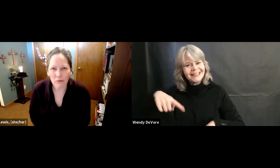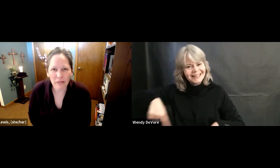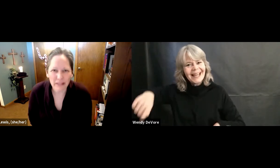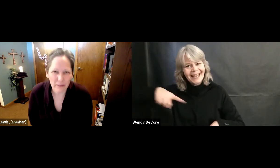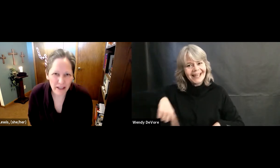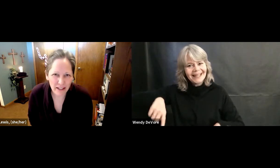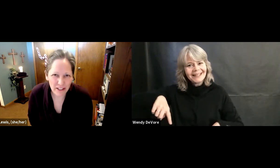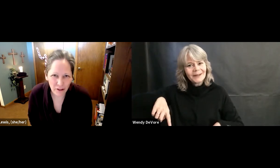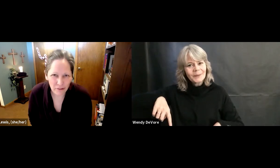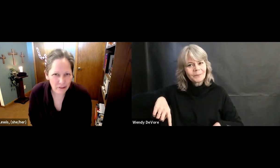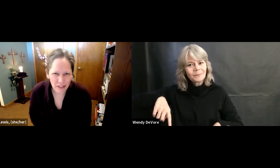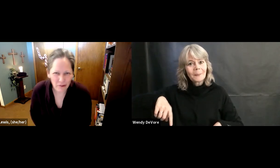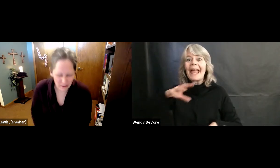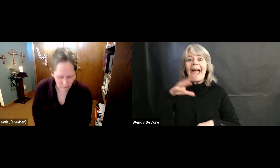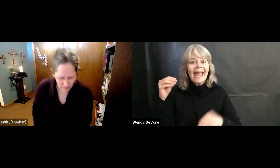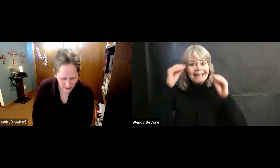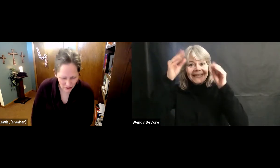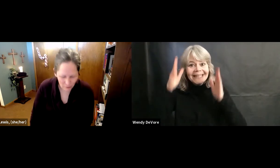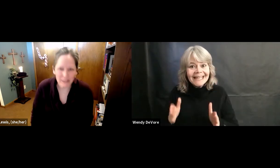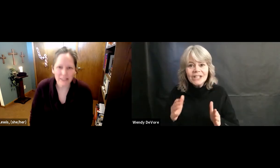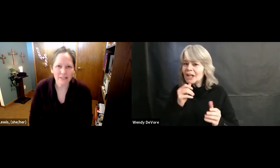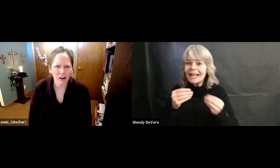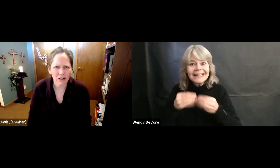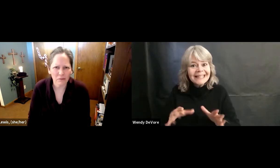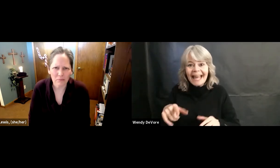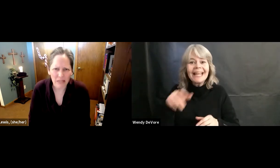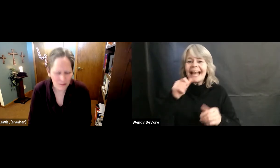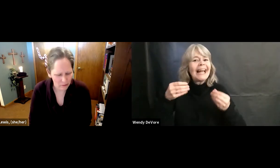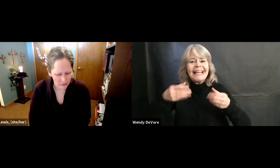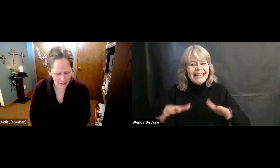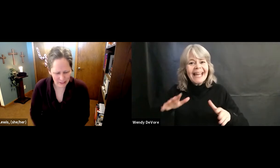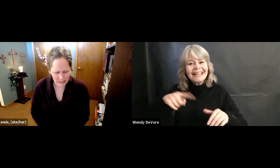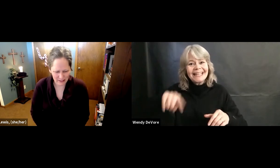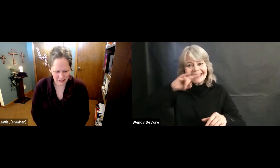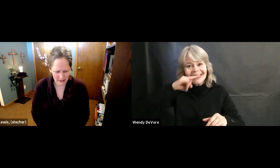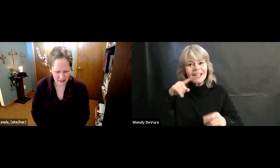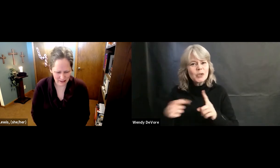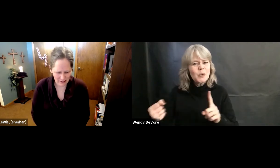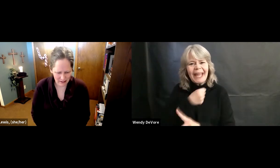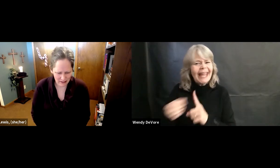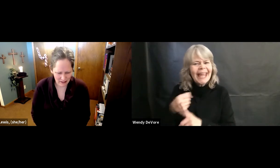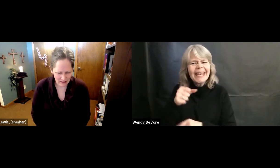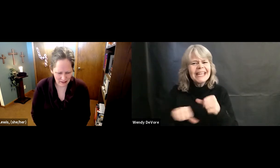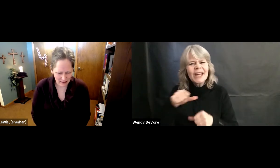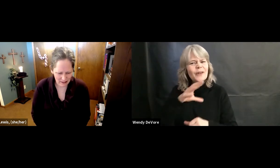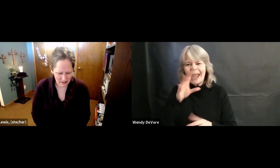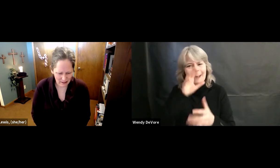They don't let them hit each other. They don't let them fight each other, but they aren't mean about it.